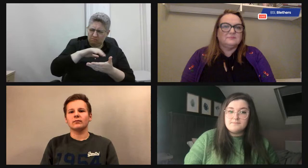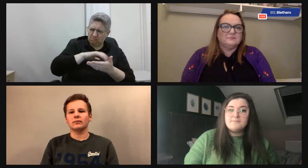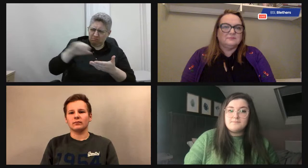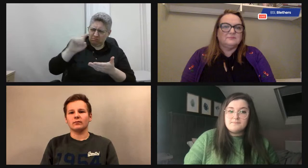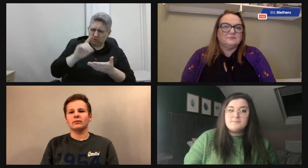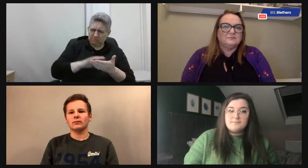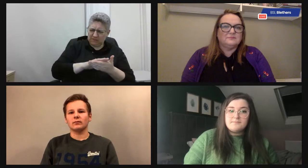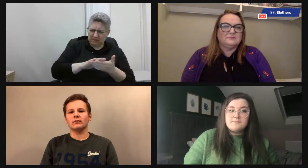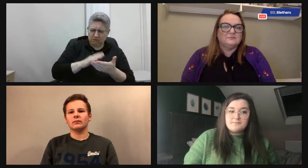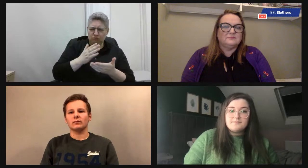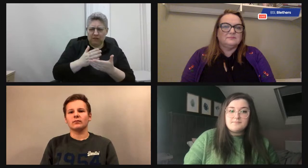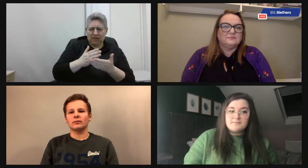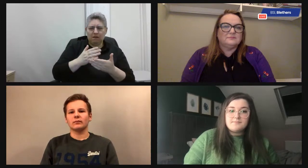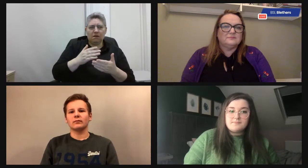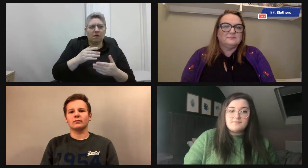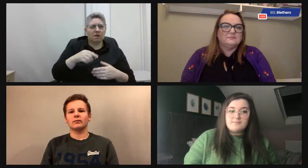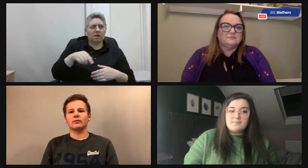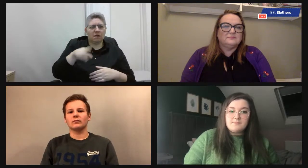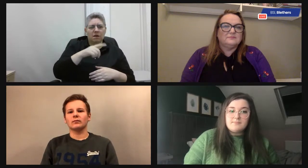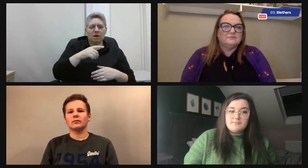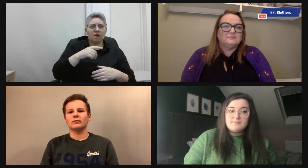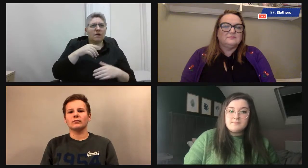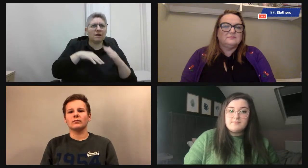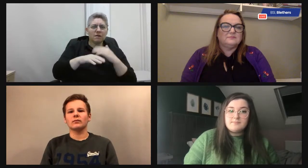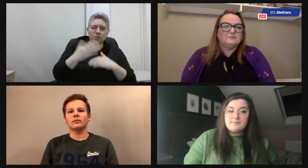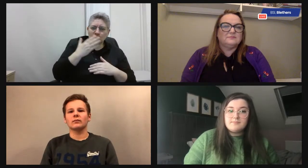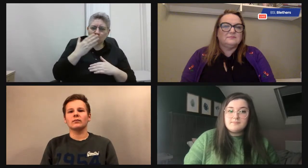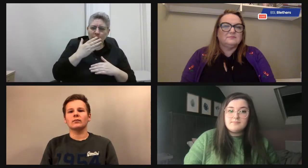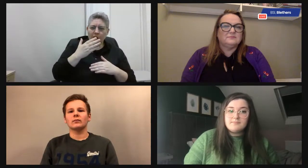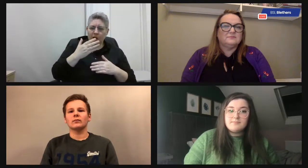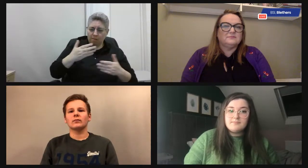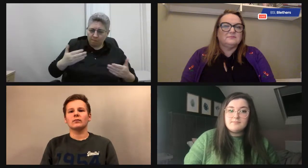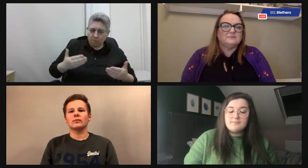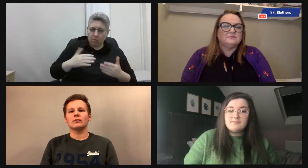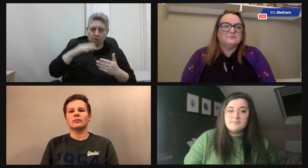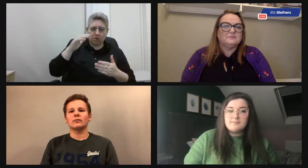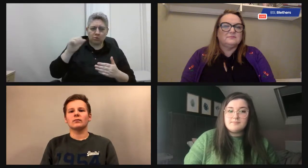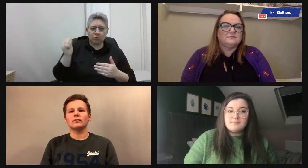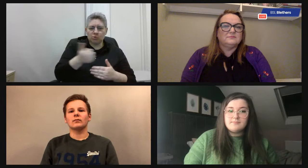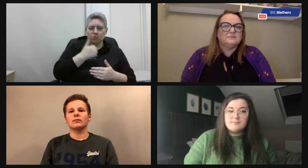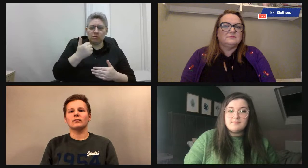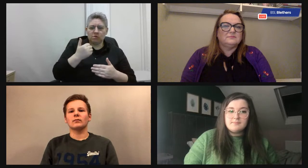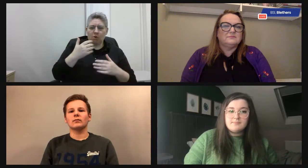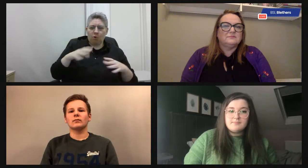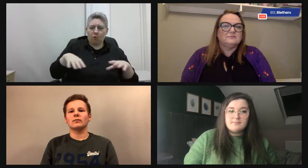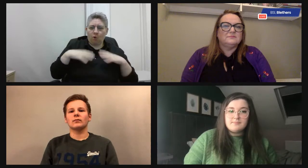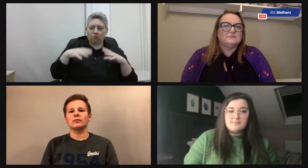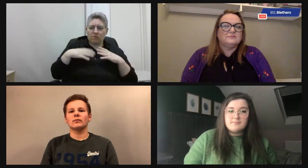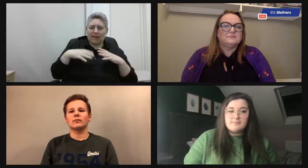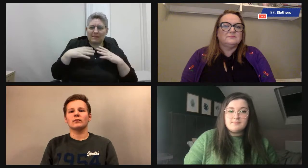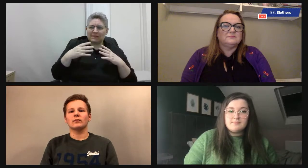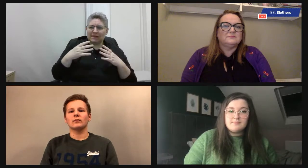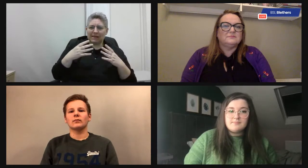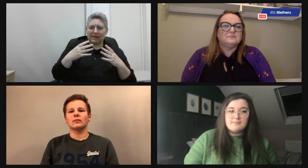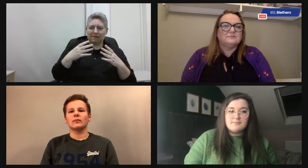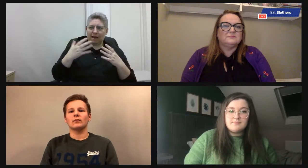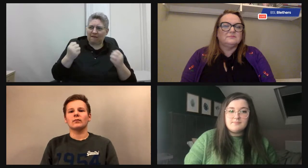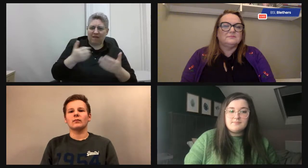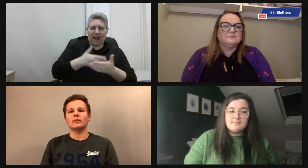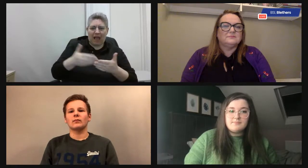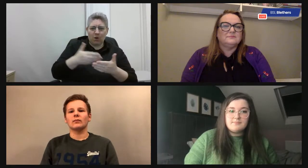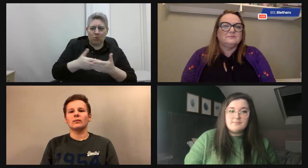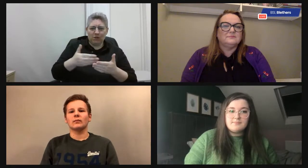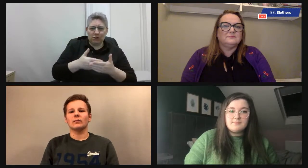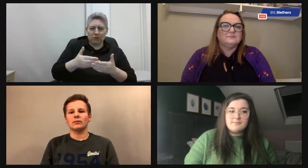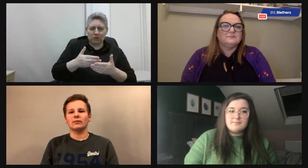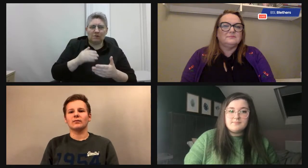we're all aware of the issues of language deprivation around the deaf community. And what we mean by that is that, deaf